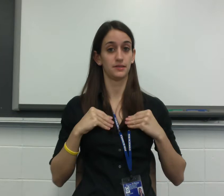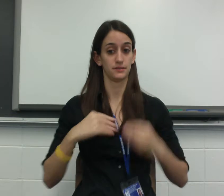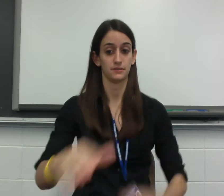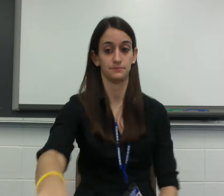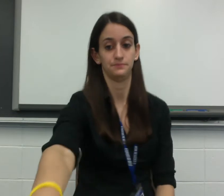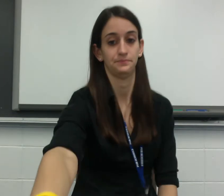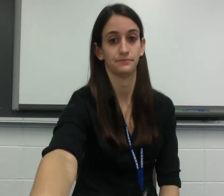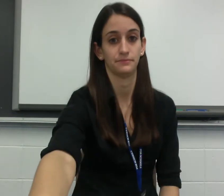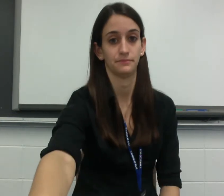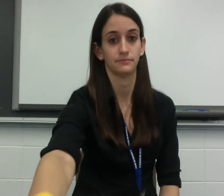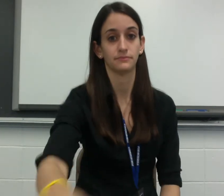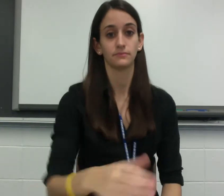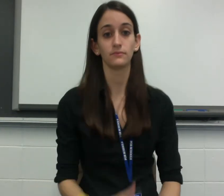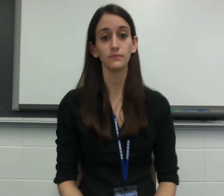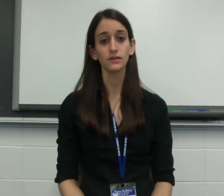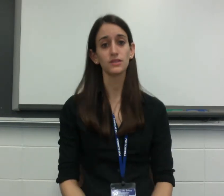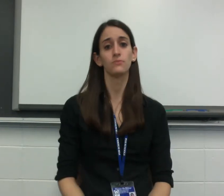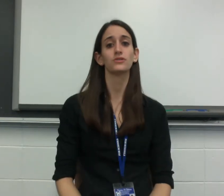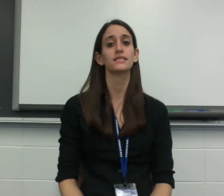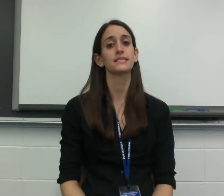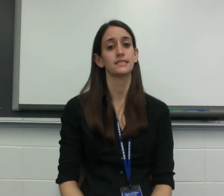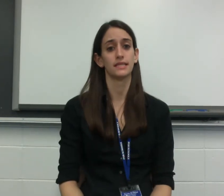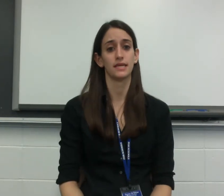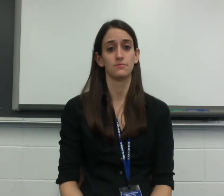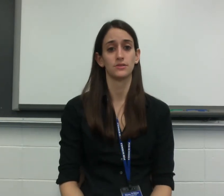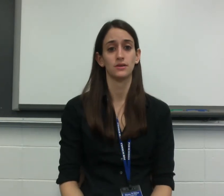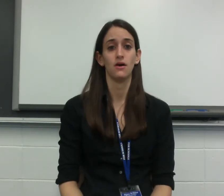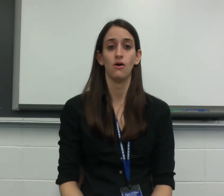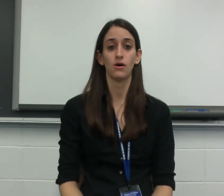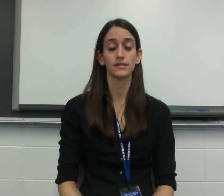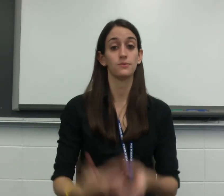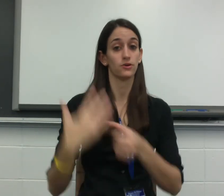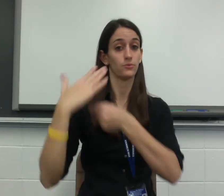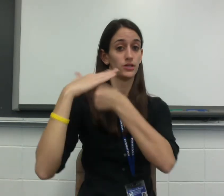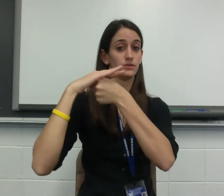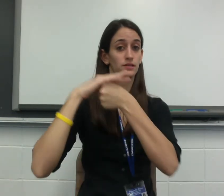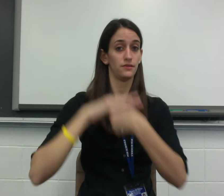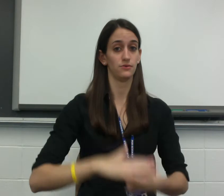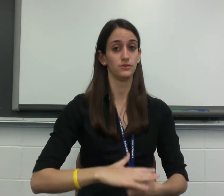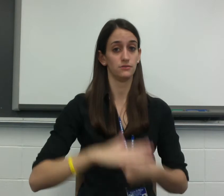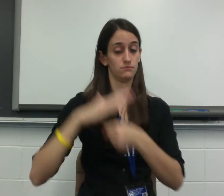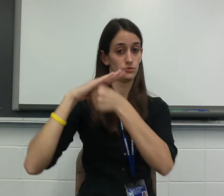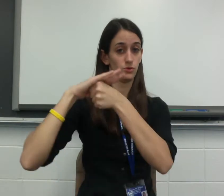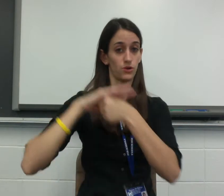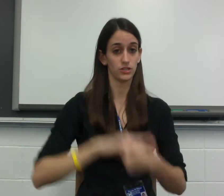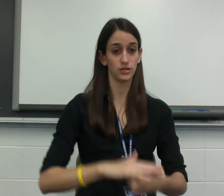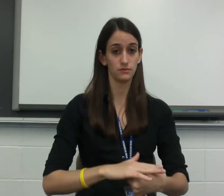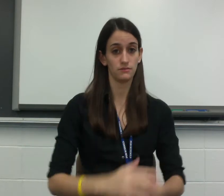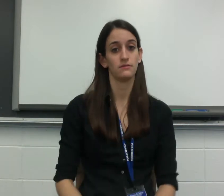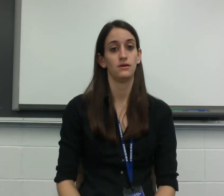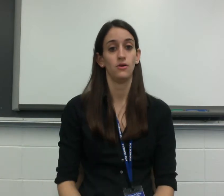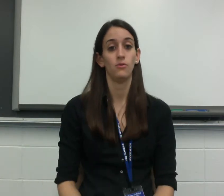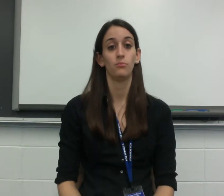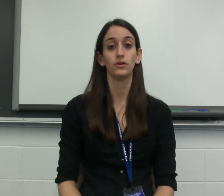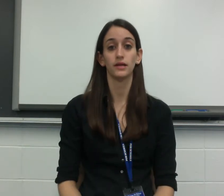acceptance. Some resistance themes, autism or oppression, we did those. So oppression, bullying,